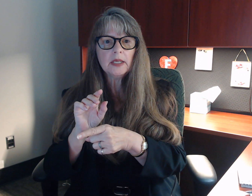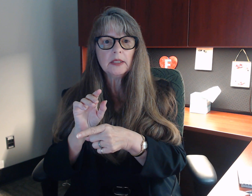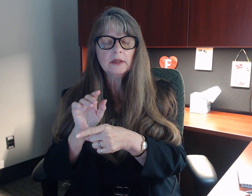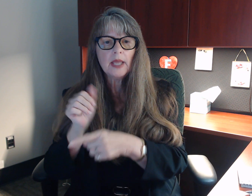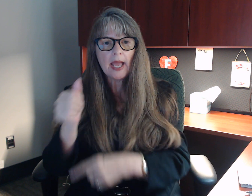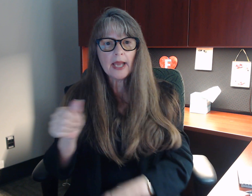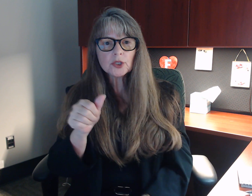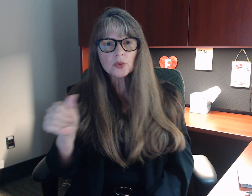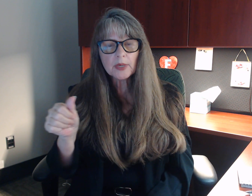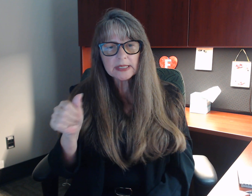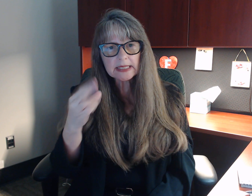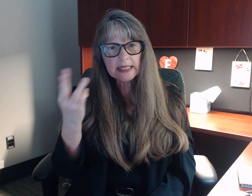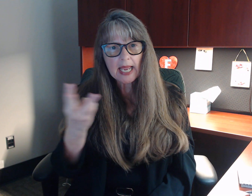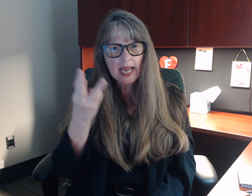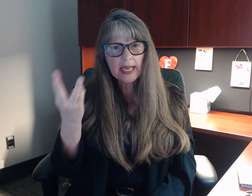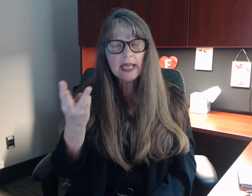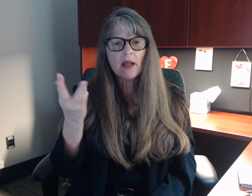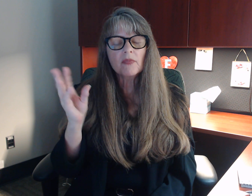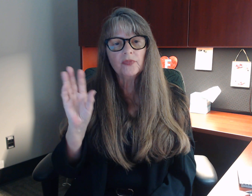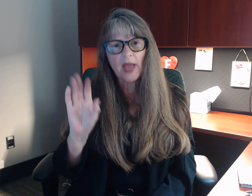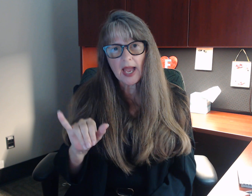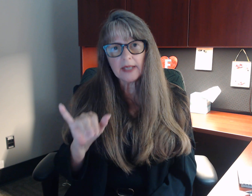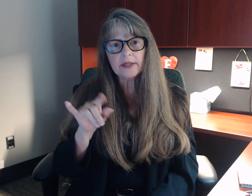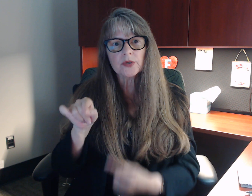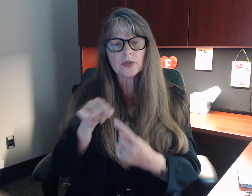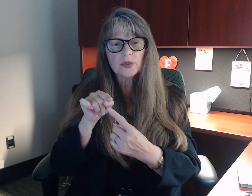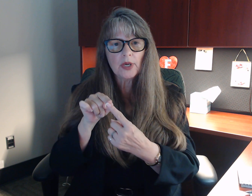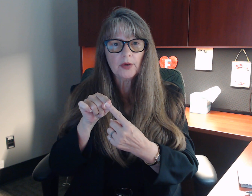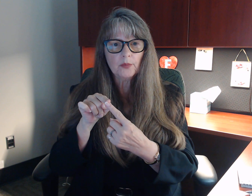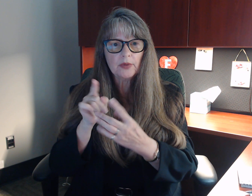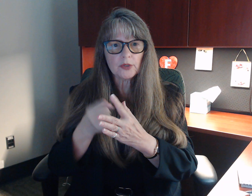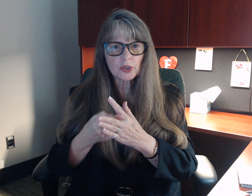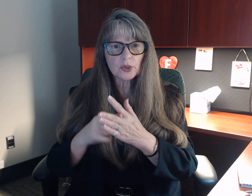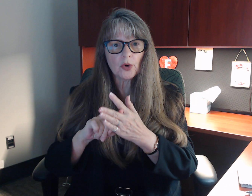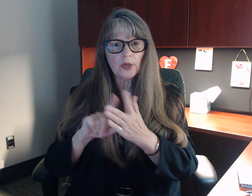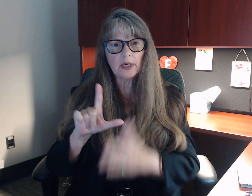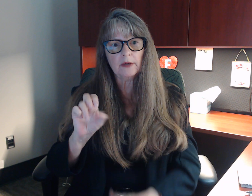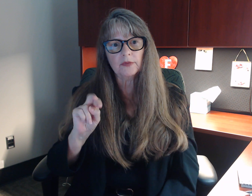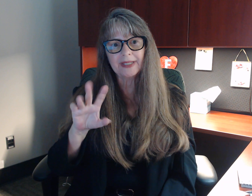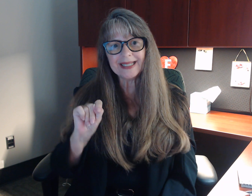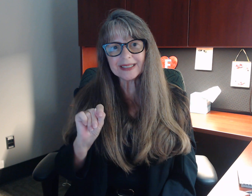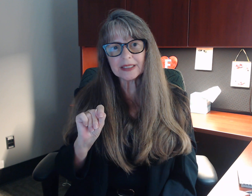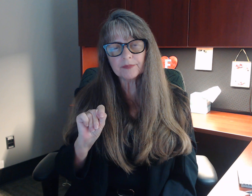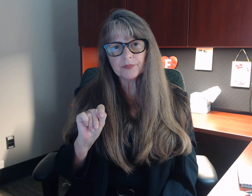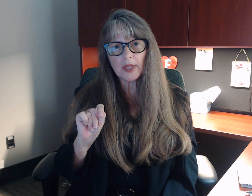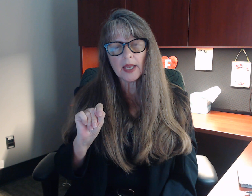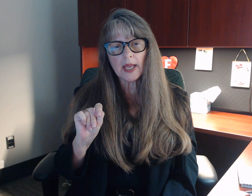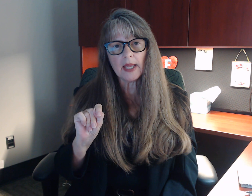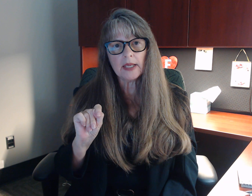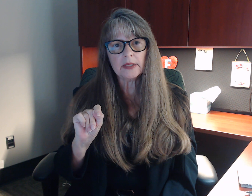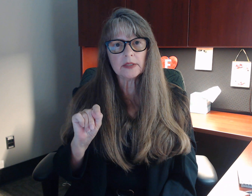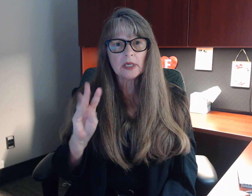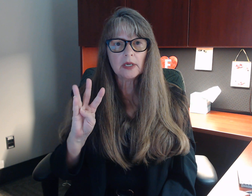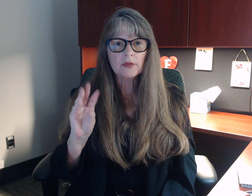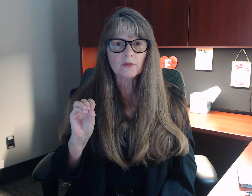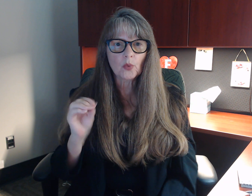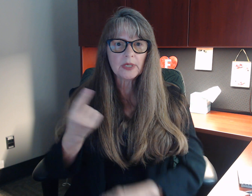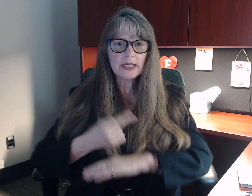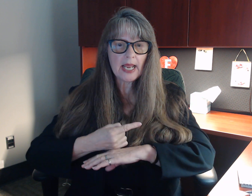then Ash Wednesday, that is when the starting of Lent and the 40